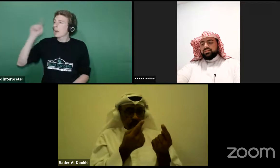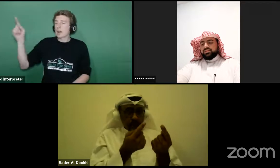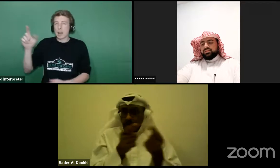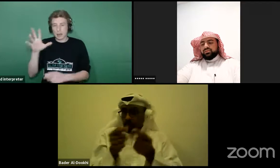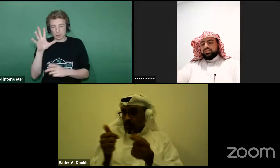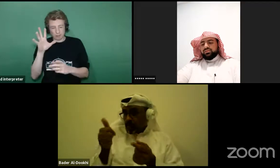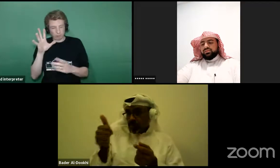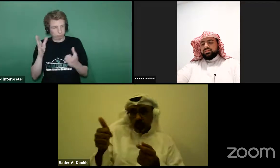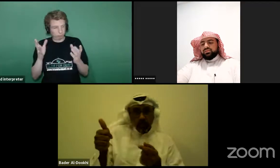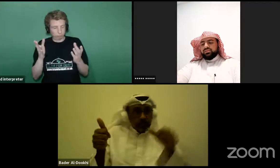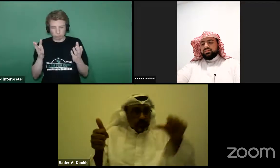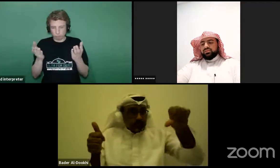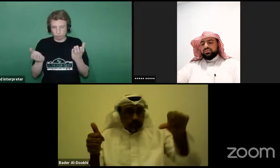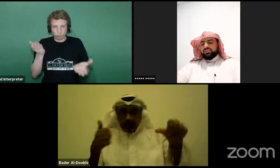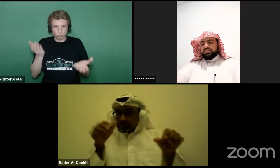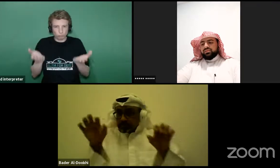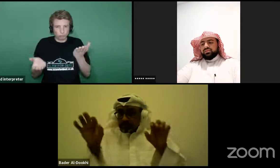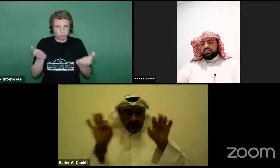the